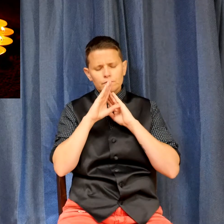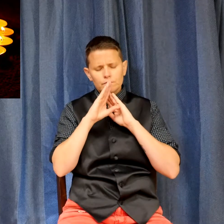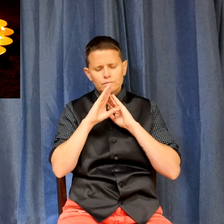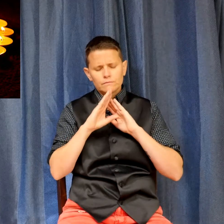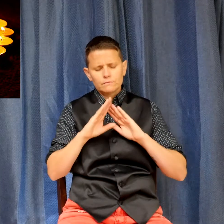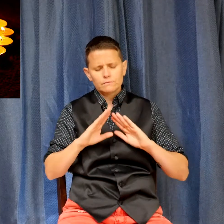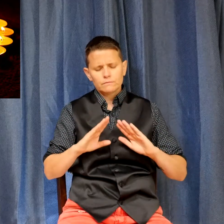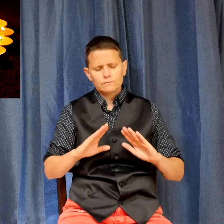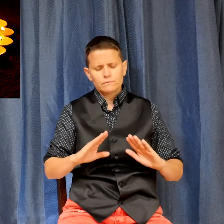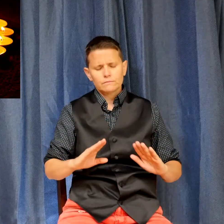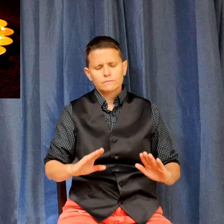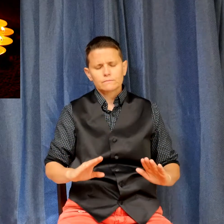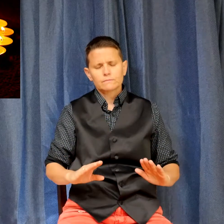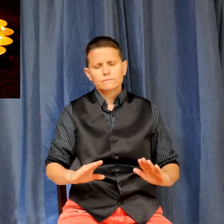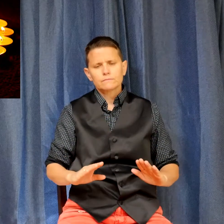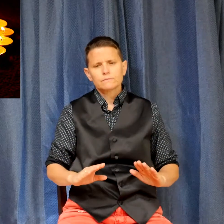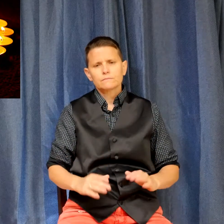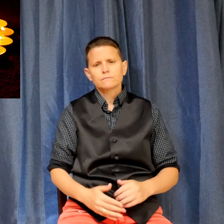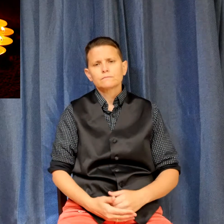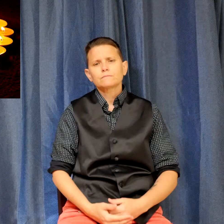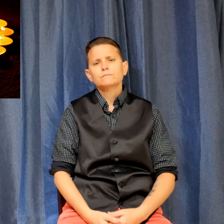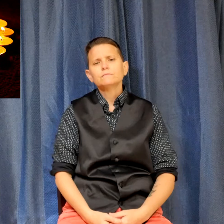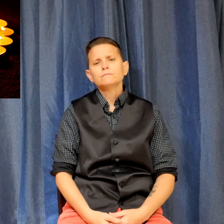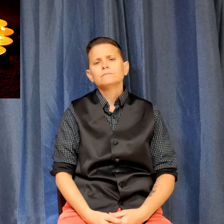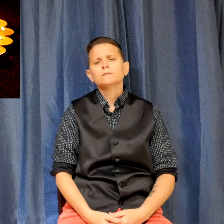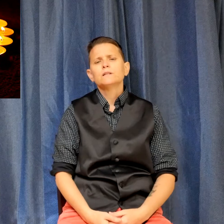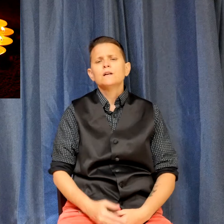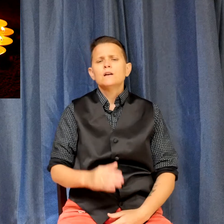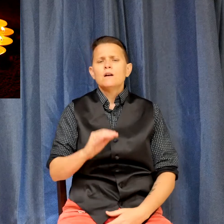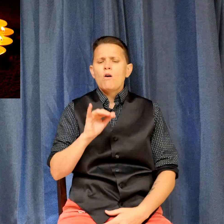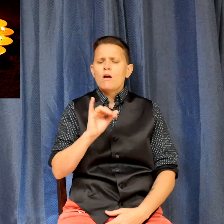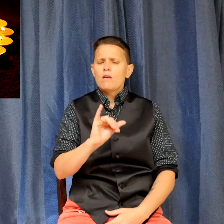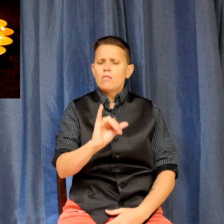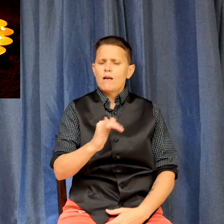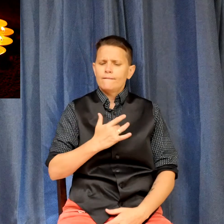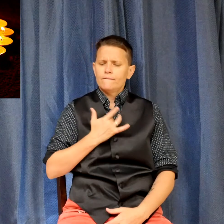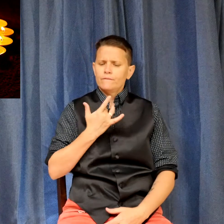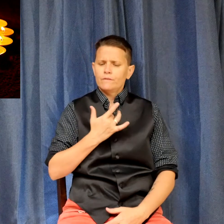And now I invite you to bring to mind someone that you love very much.